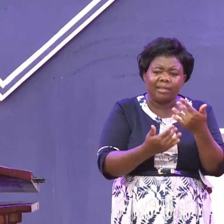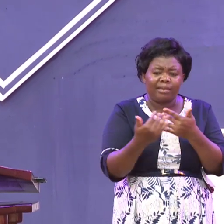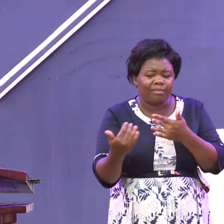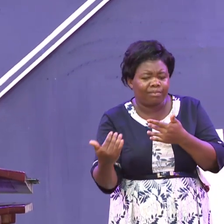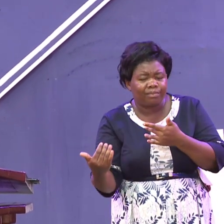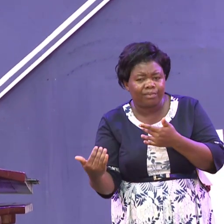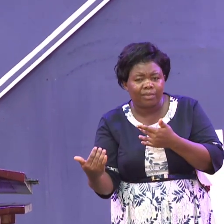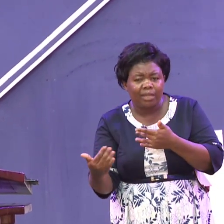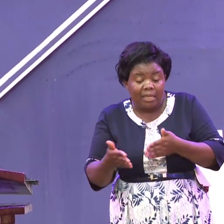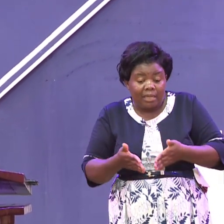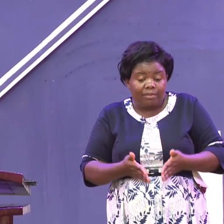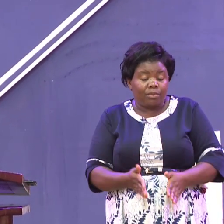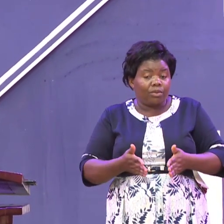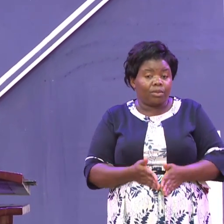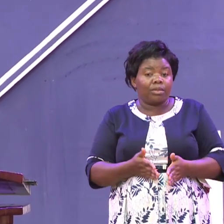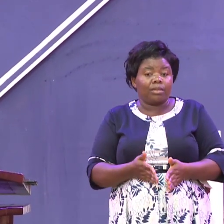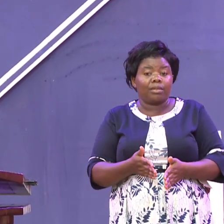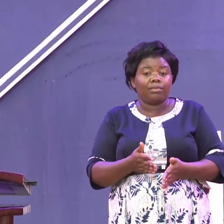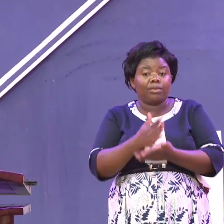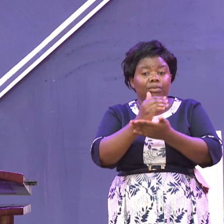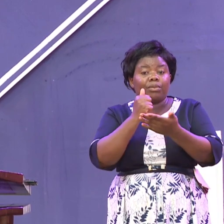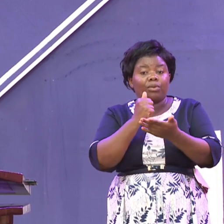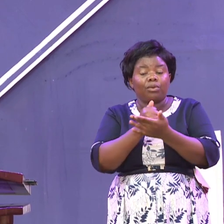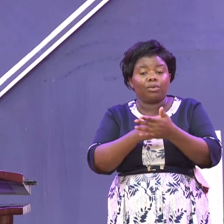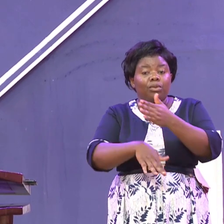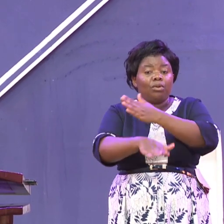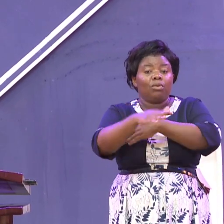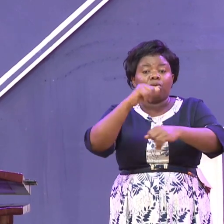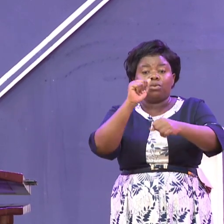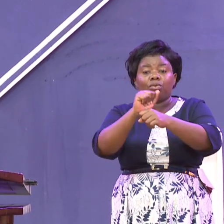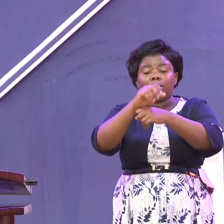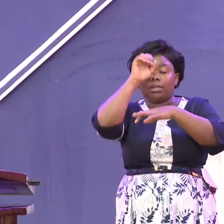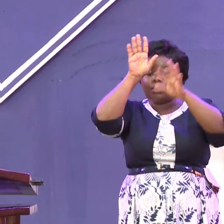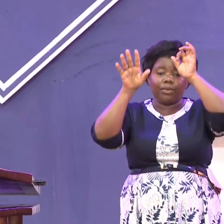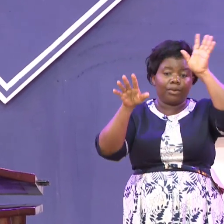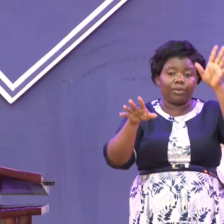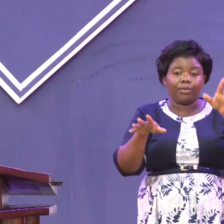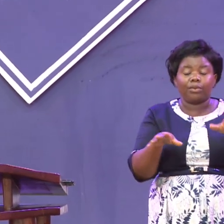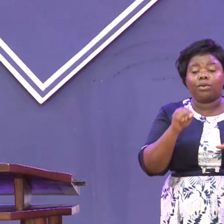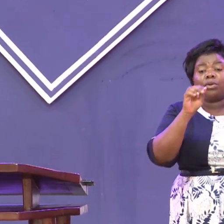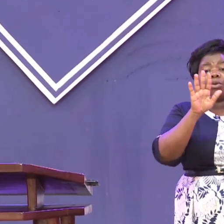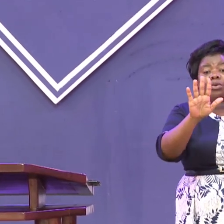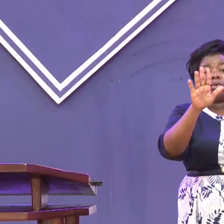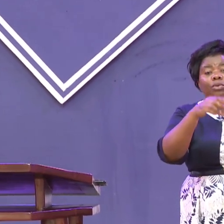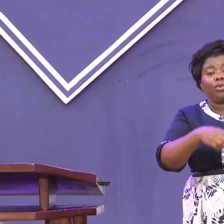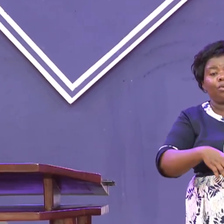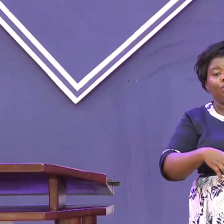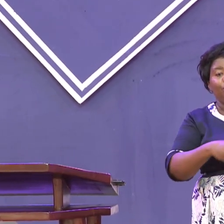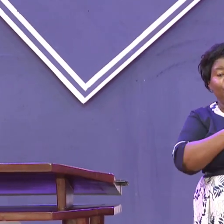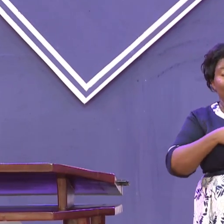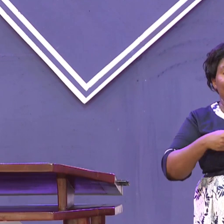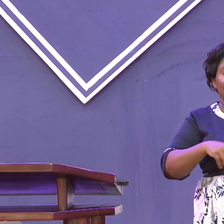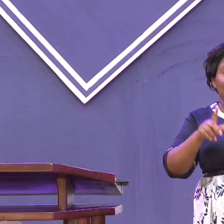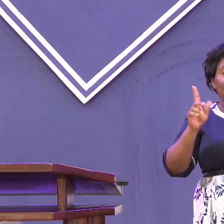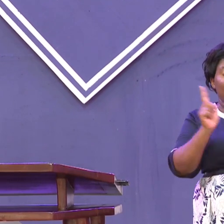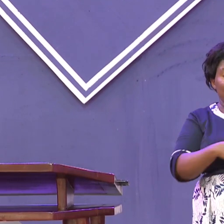kyali kya magero. Do you know that there are some children that their birth was a miracle? Mama wo yakufuna akyali mu somero. Your